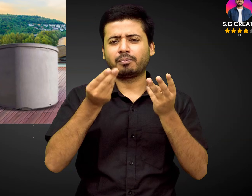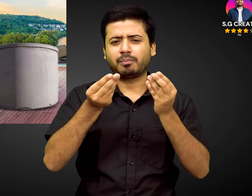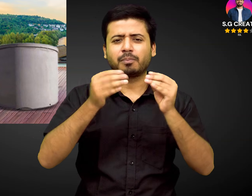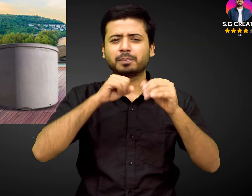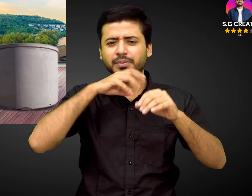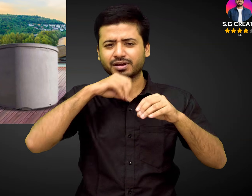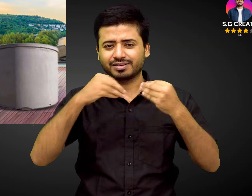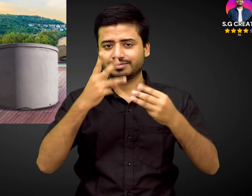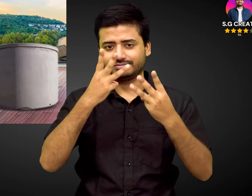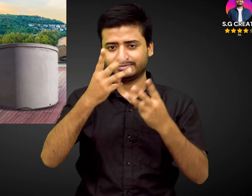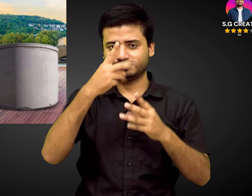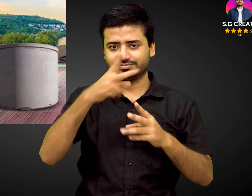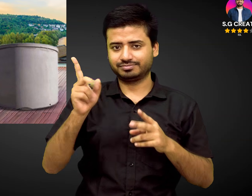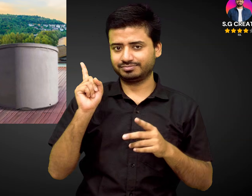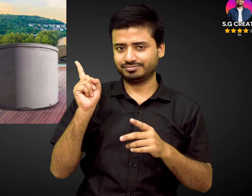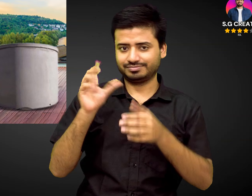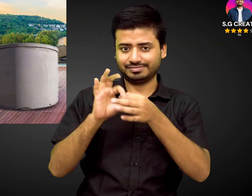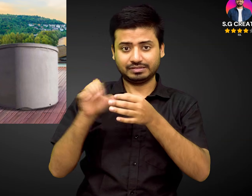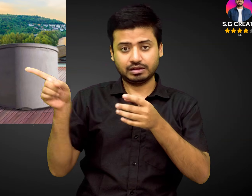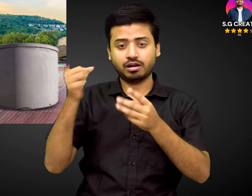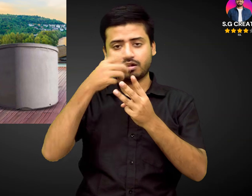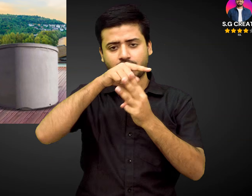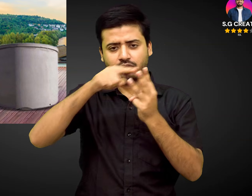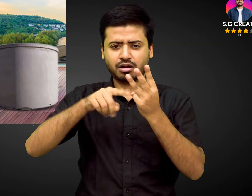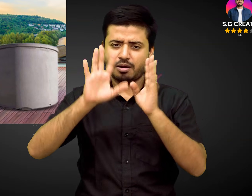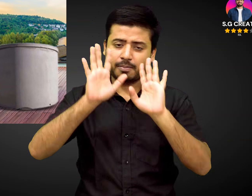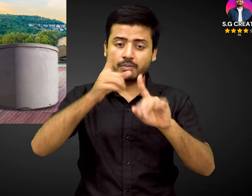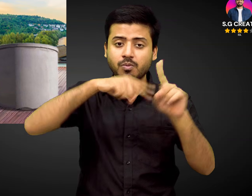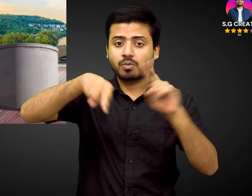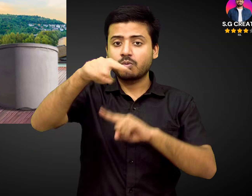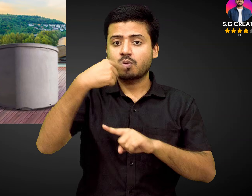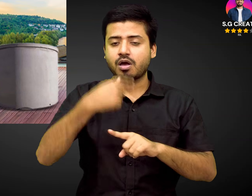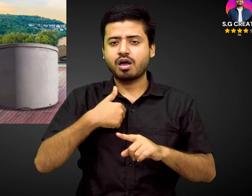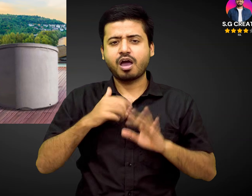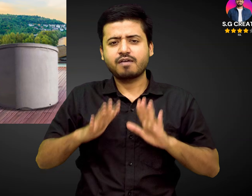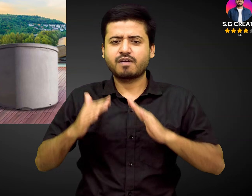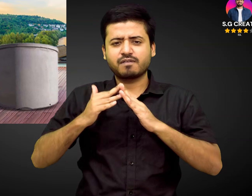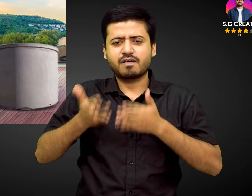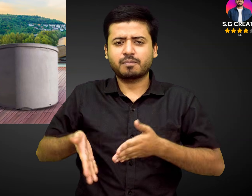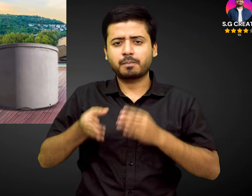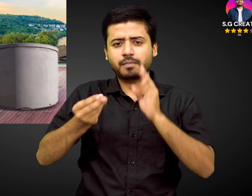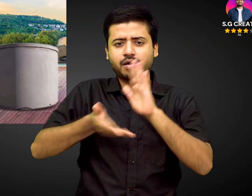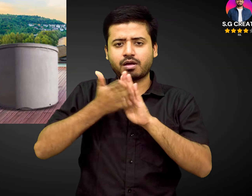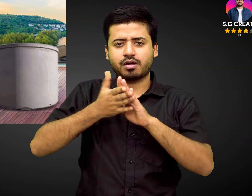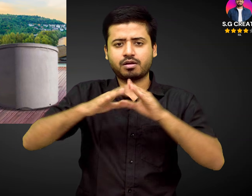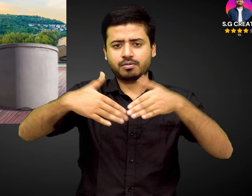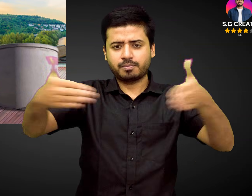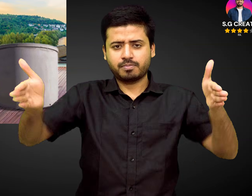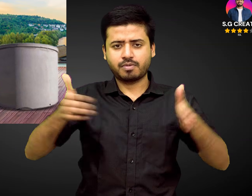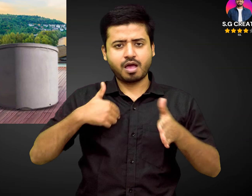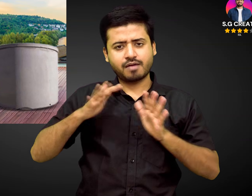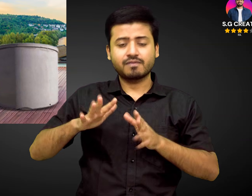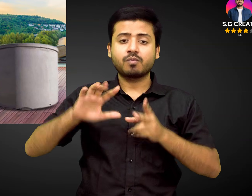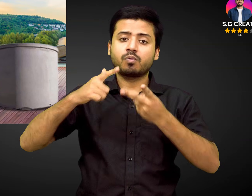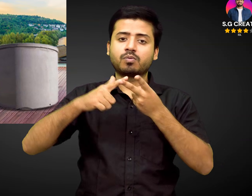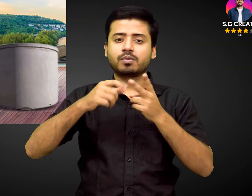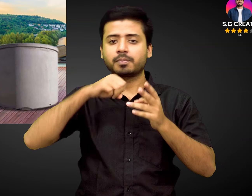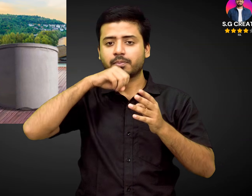benefit. In the aquarium hobby, the presence of wood and the resulting tannins are often intentionally cultivated rather than